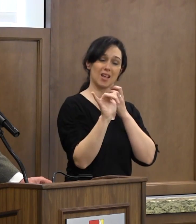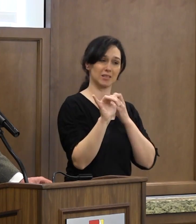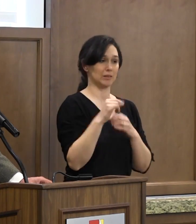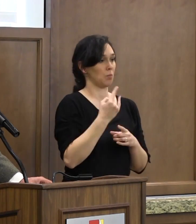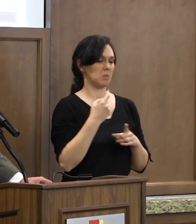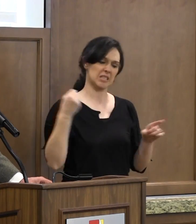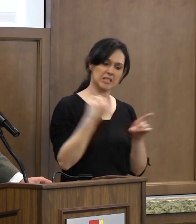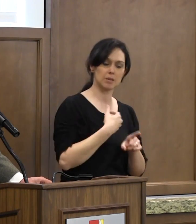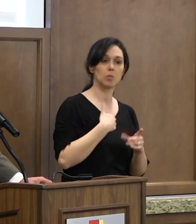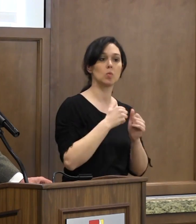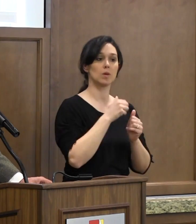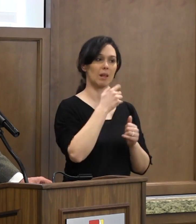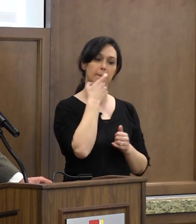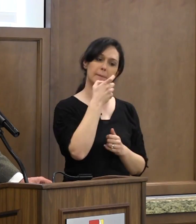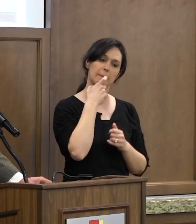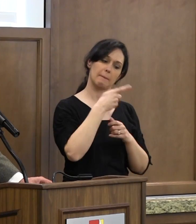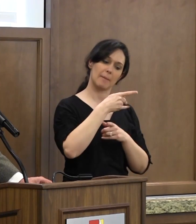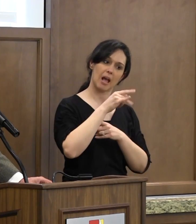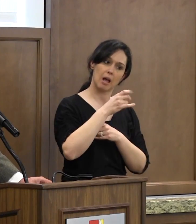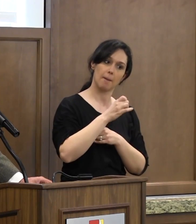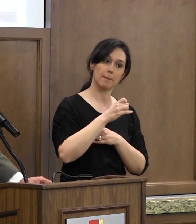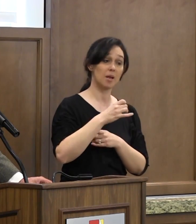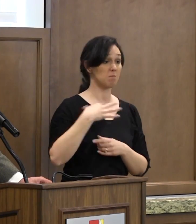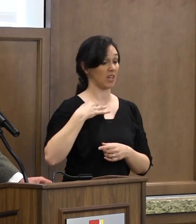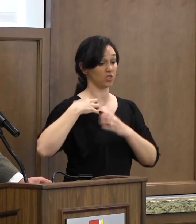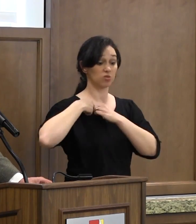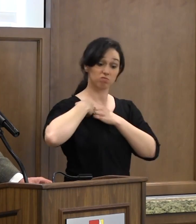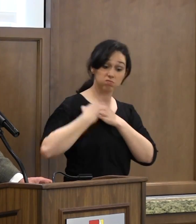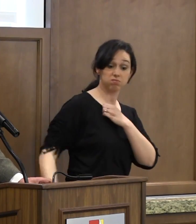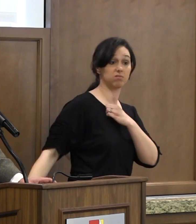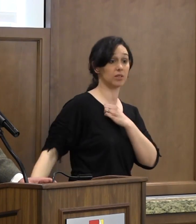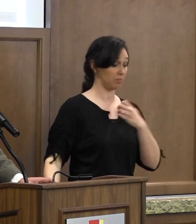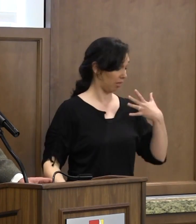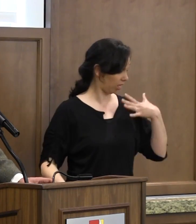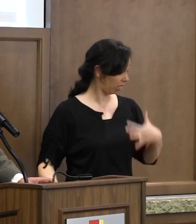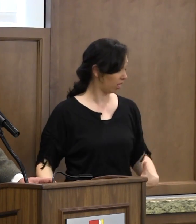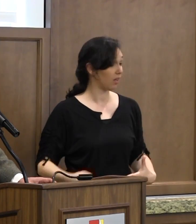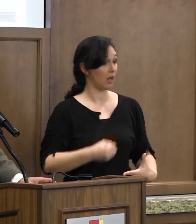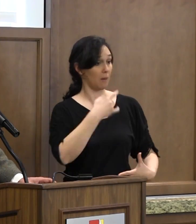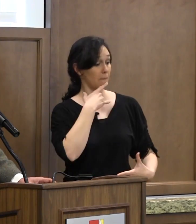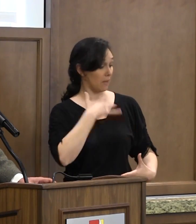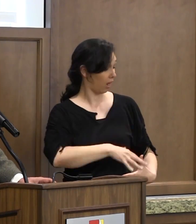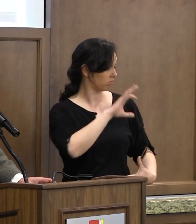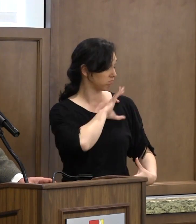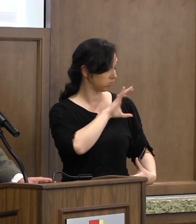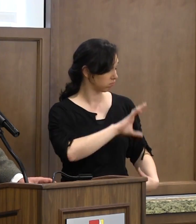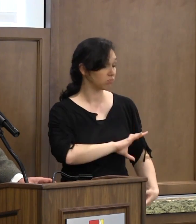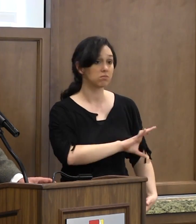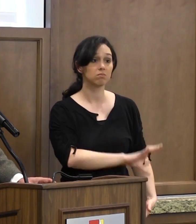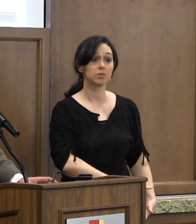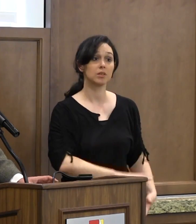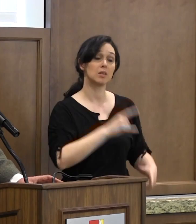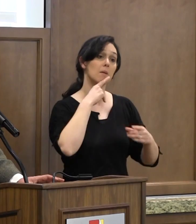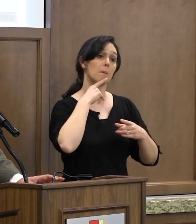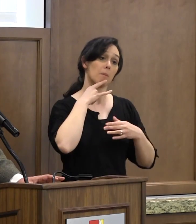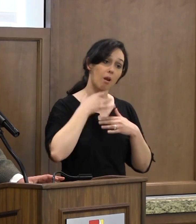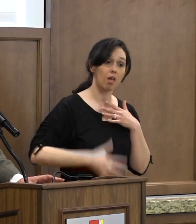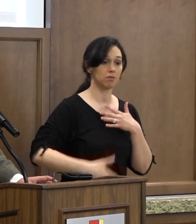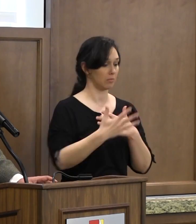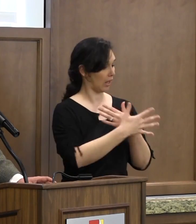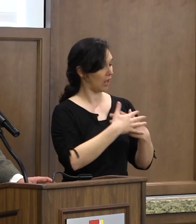with a pipe. Part of my shirt was ripped off. The part that remained had blood circles. There was blood on both sides